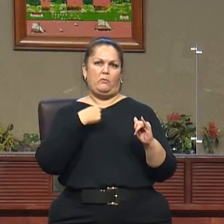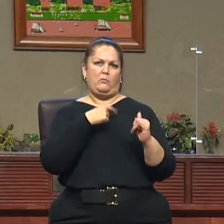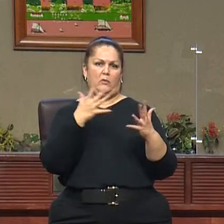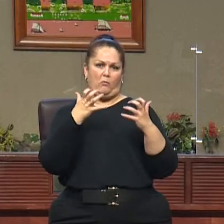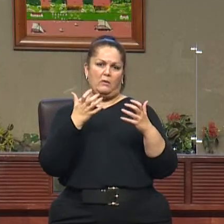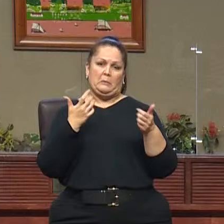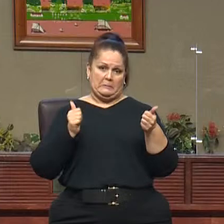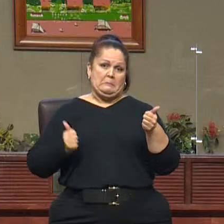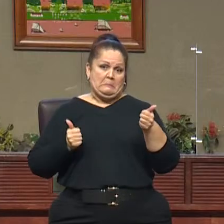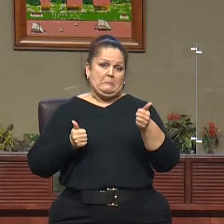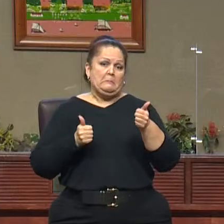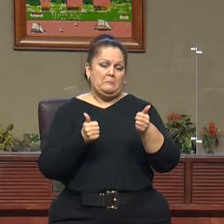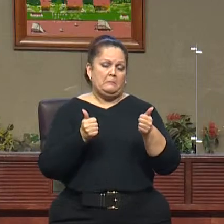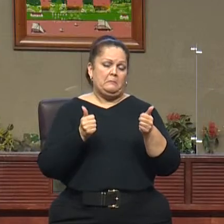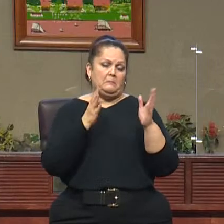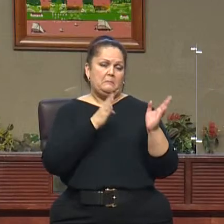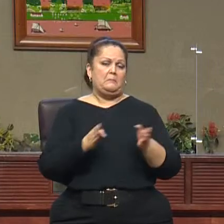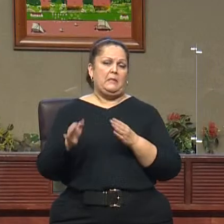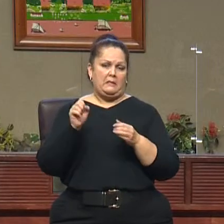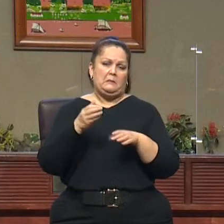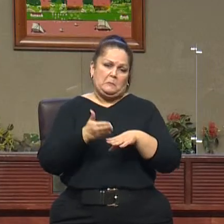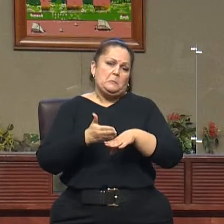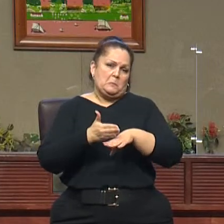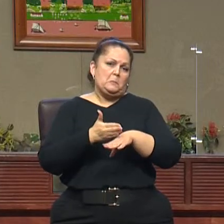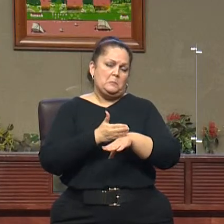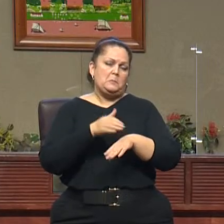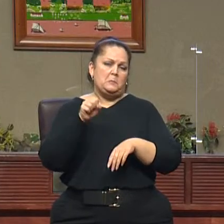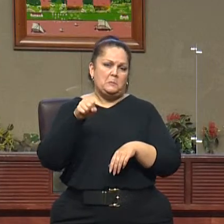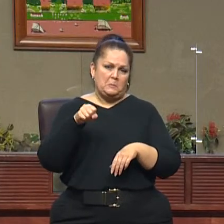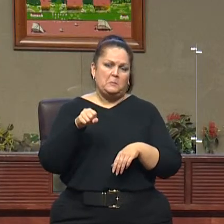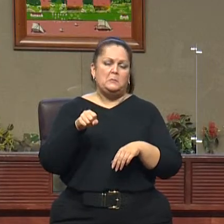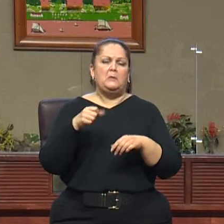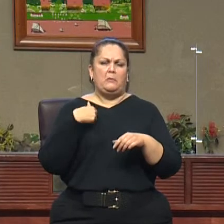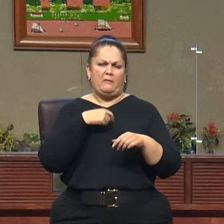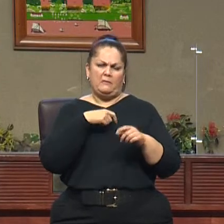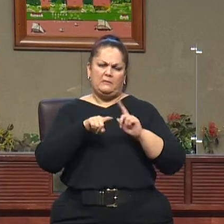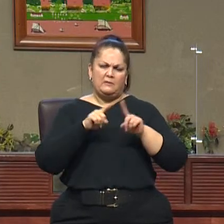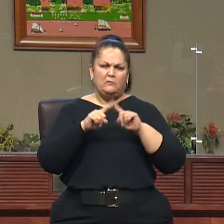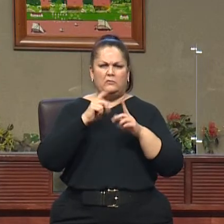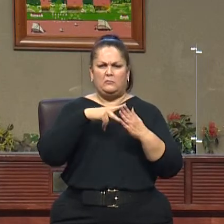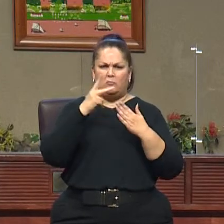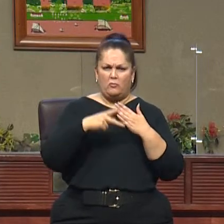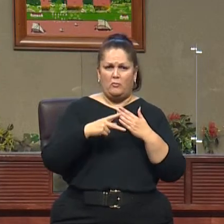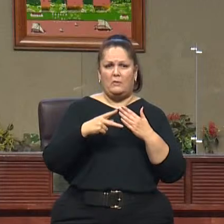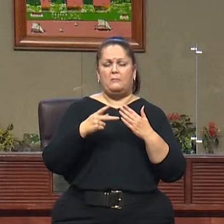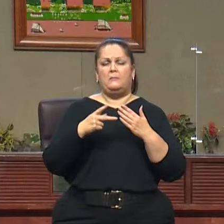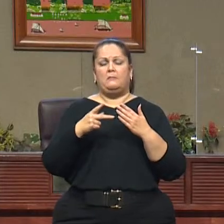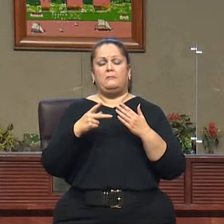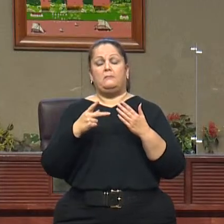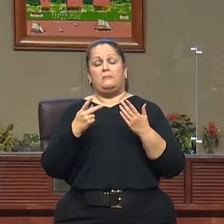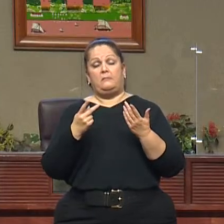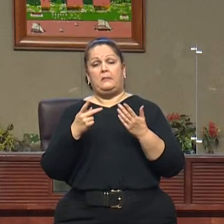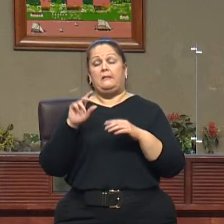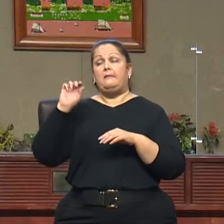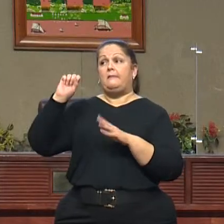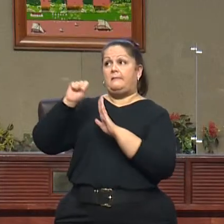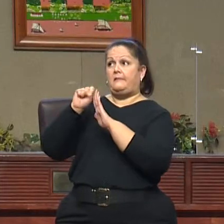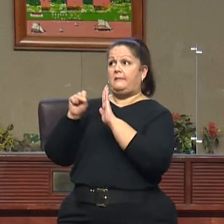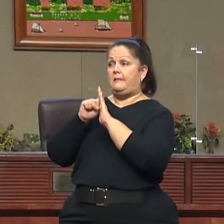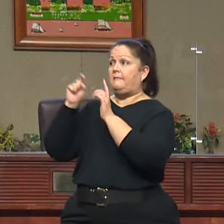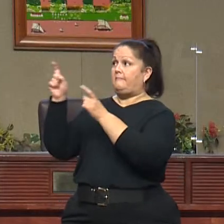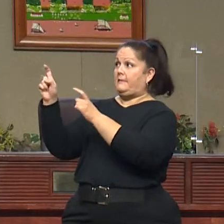up. But we're getting better, and we have a number of initiatives as the state provides